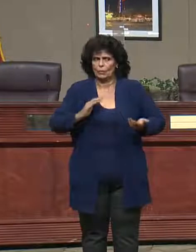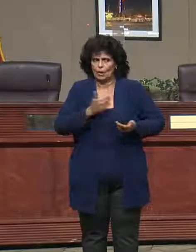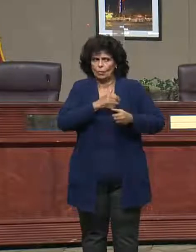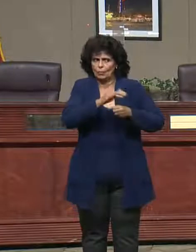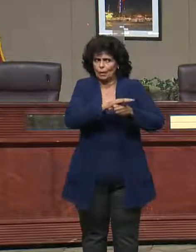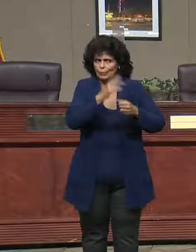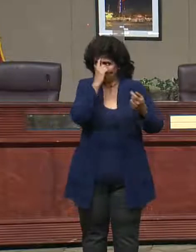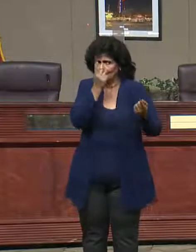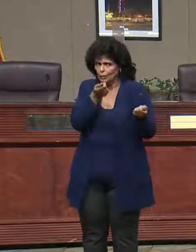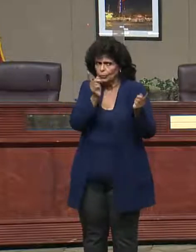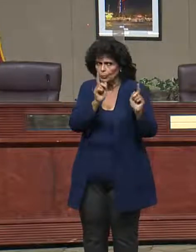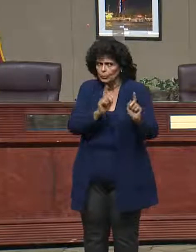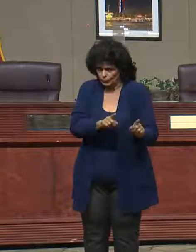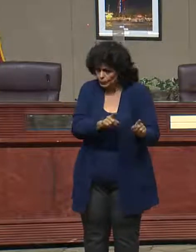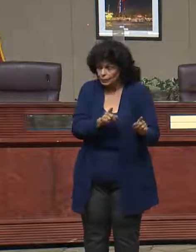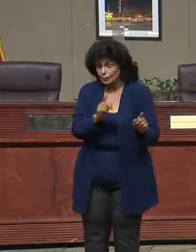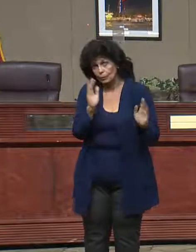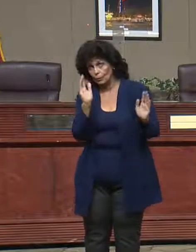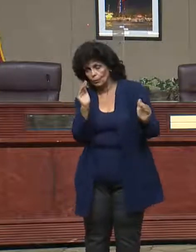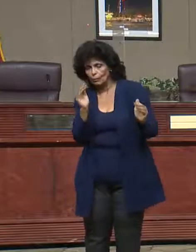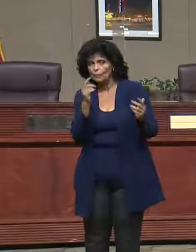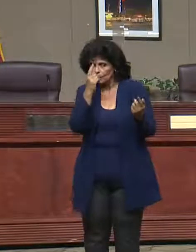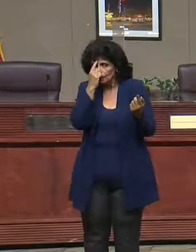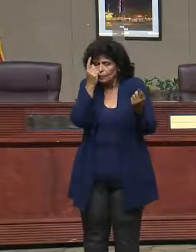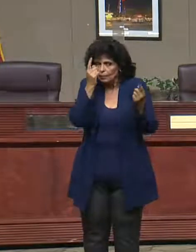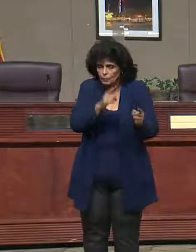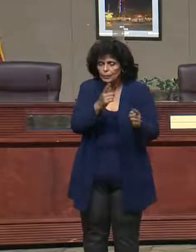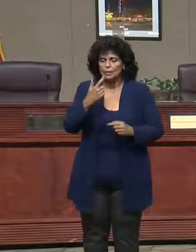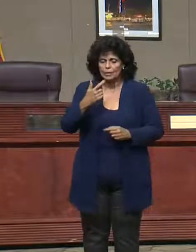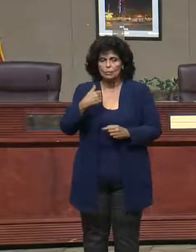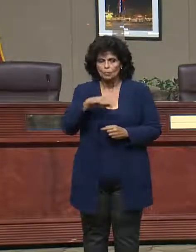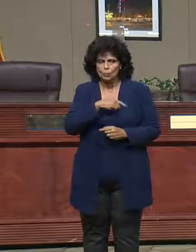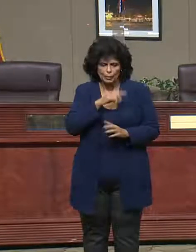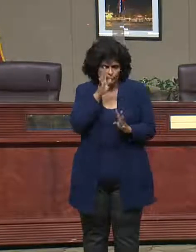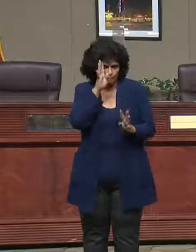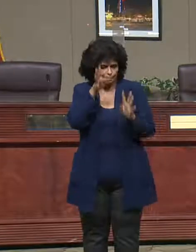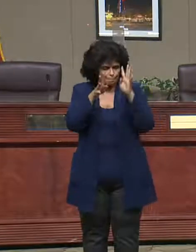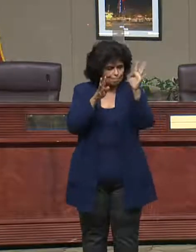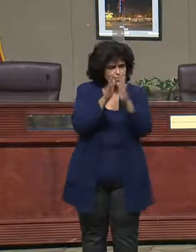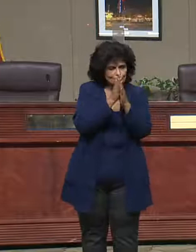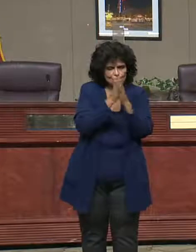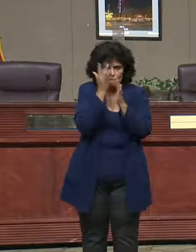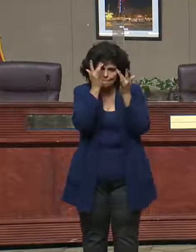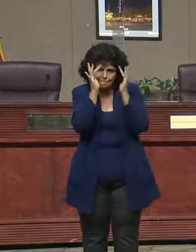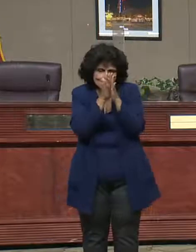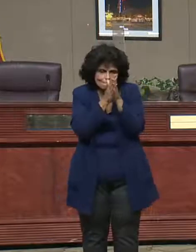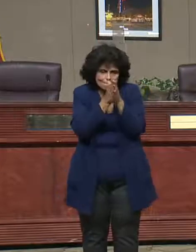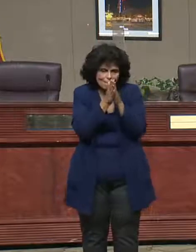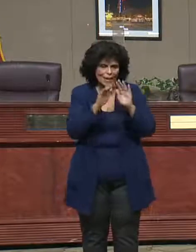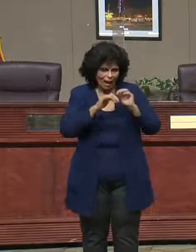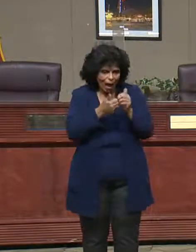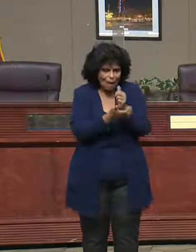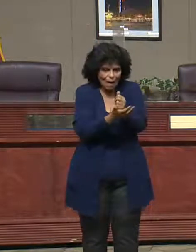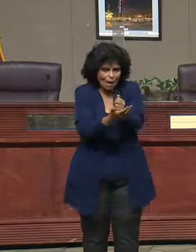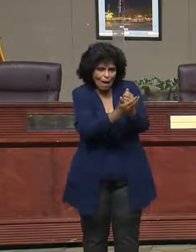agree, I hope, that when we've been able to do some of the creative things that we've done here,